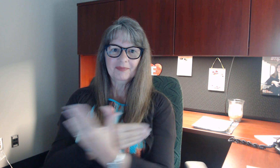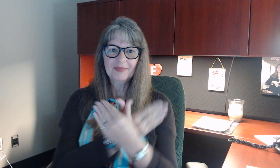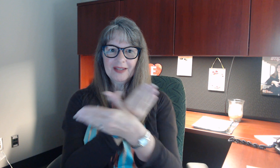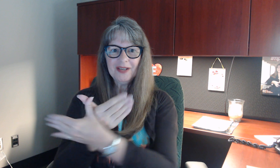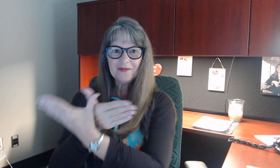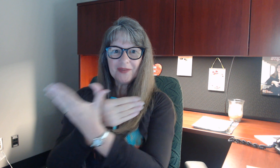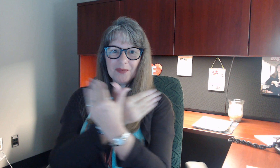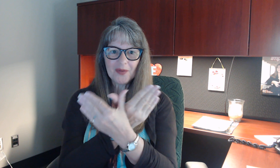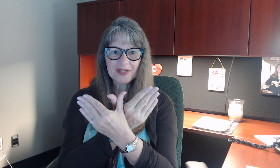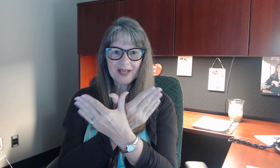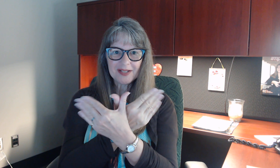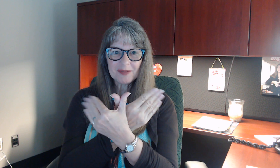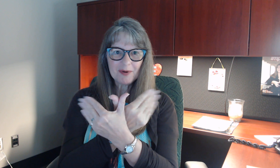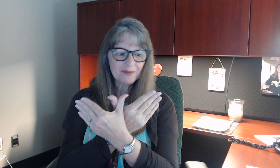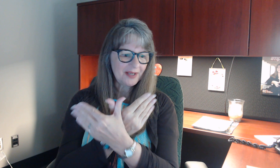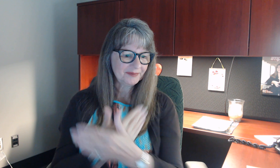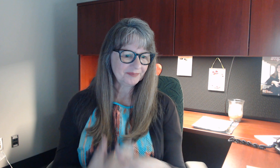You can have fun with all these signs. Butterfly.